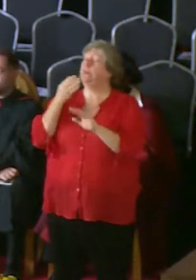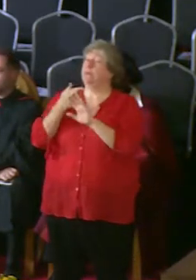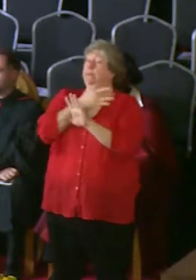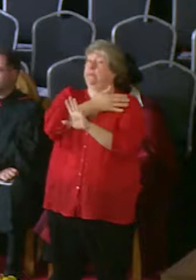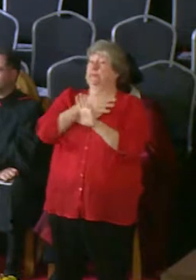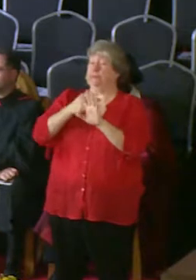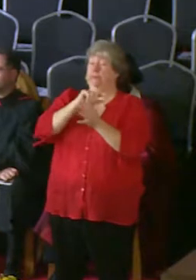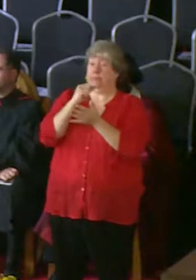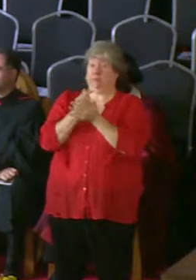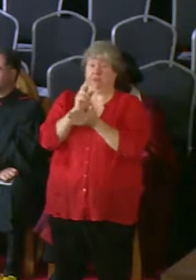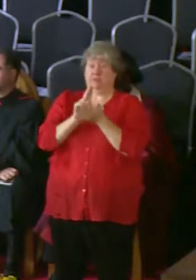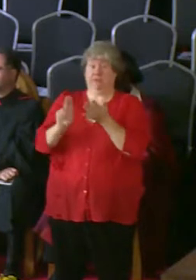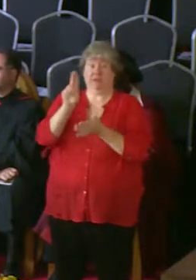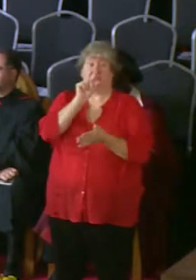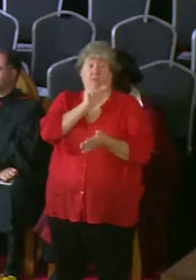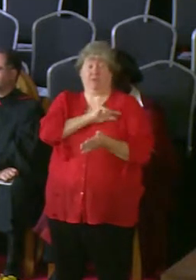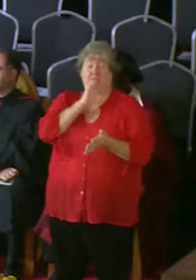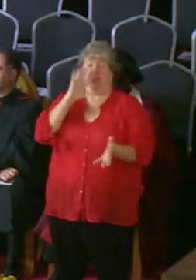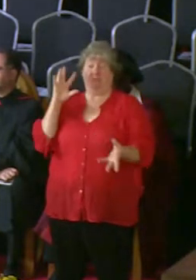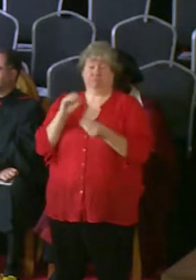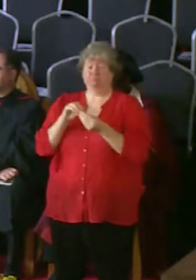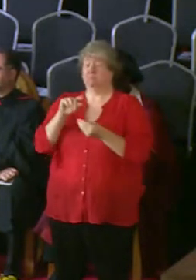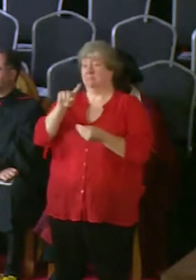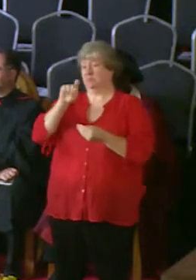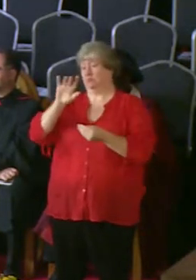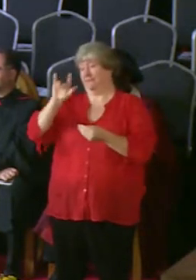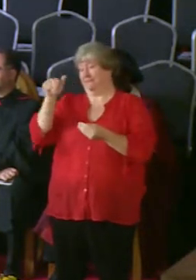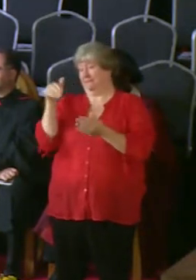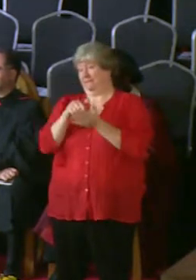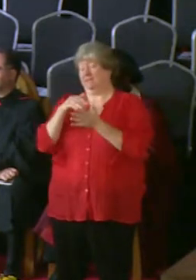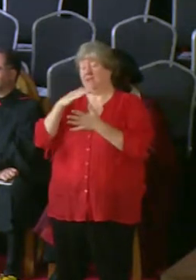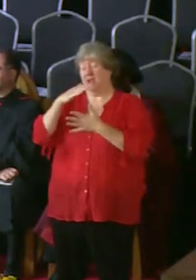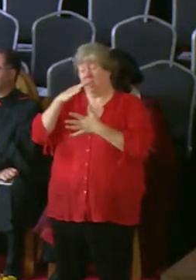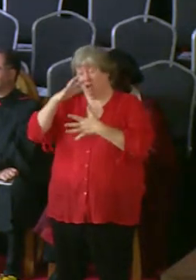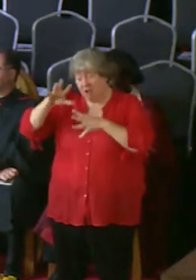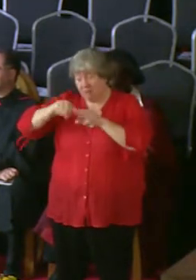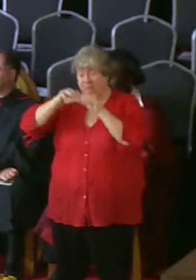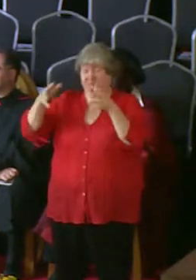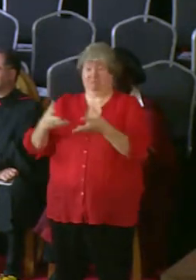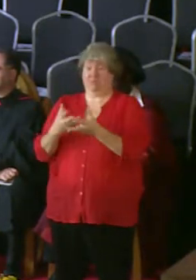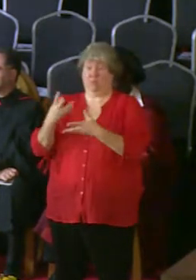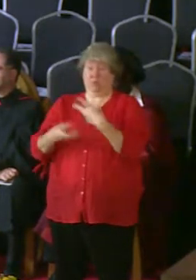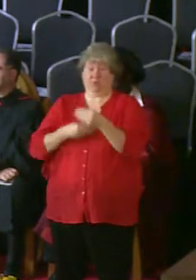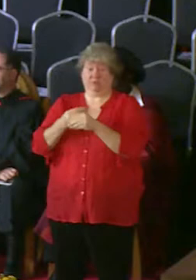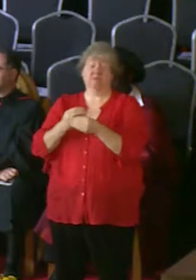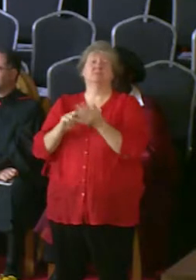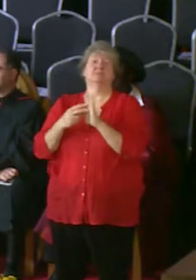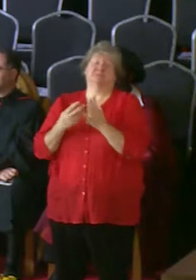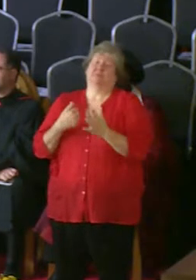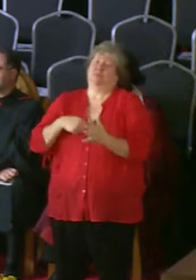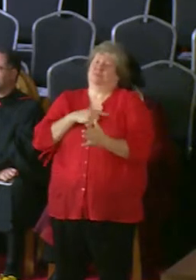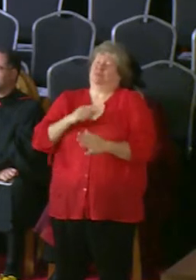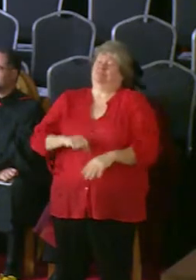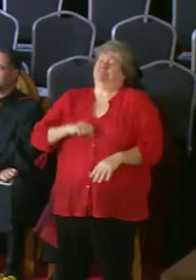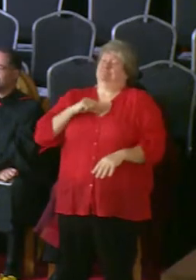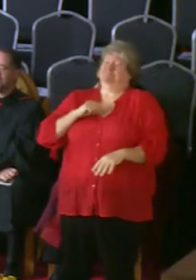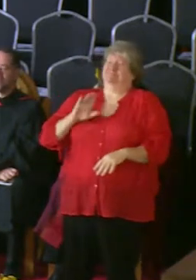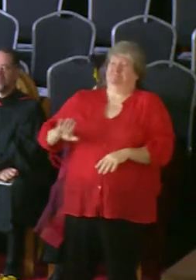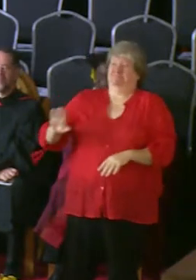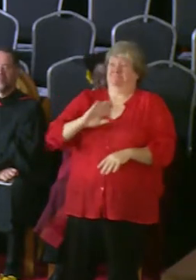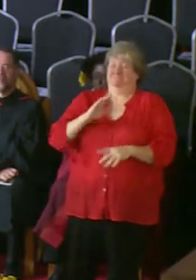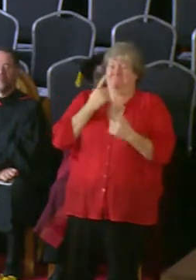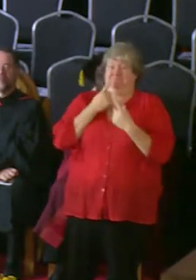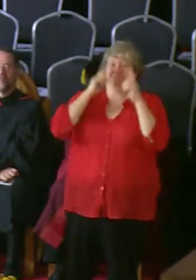than 125,000 graduates around the world. Now, as you can imagine, we're all very proud of your accomplishments here at the